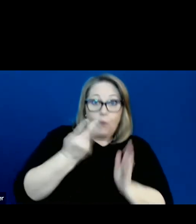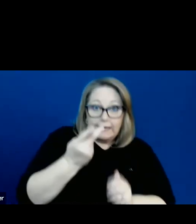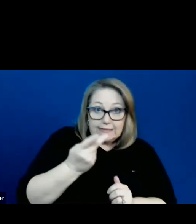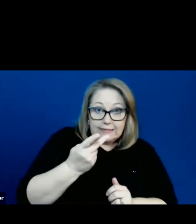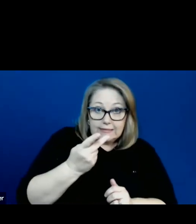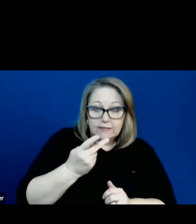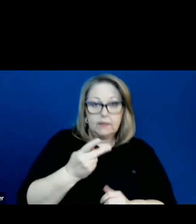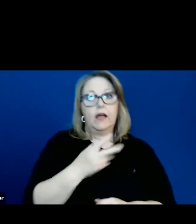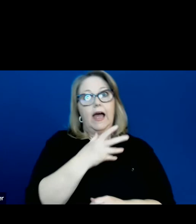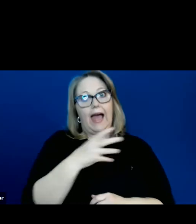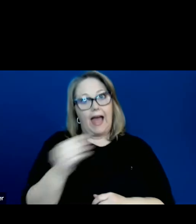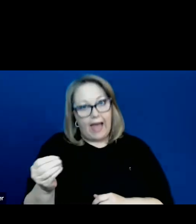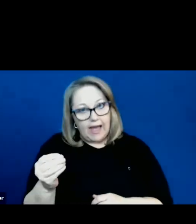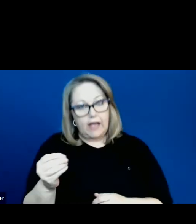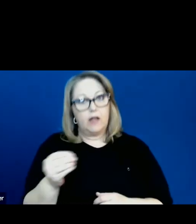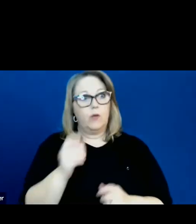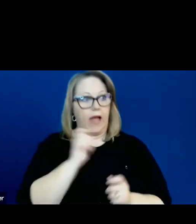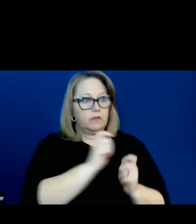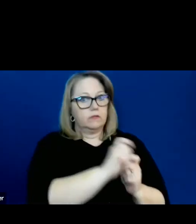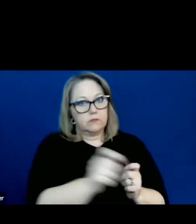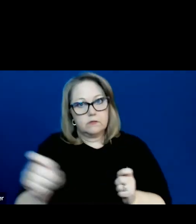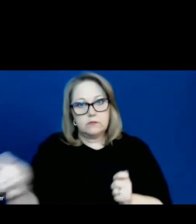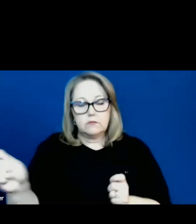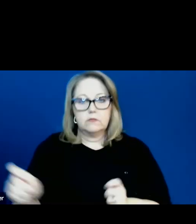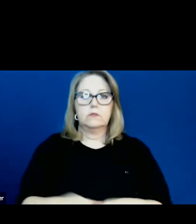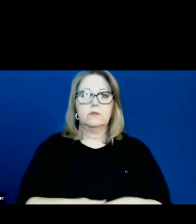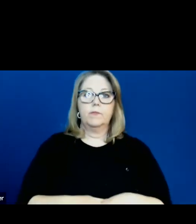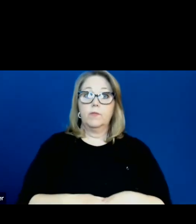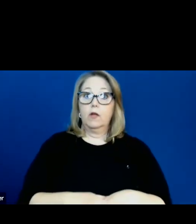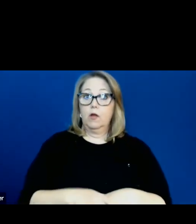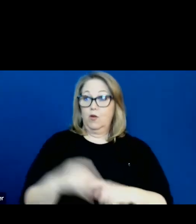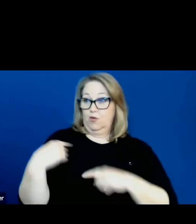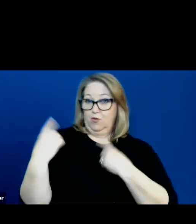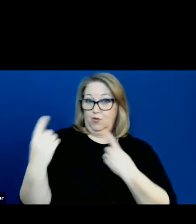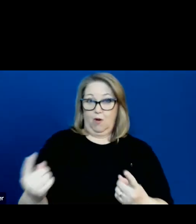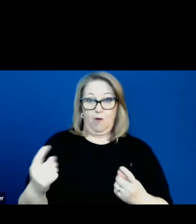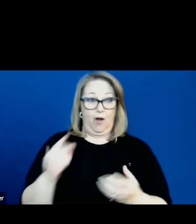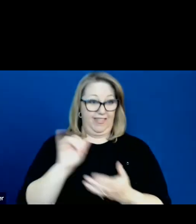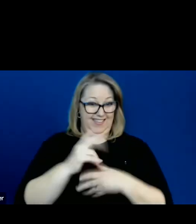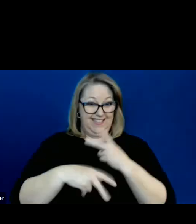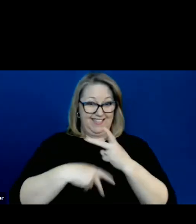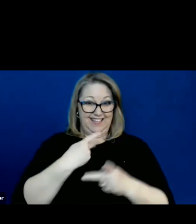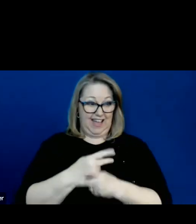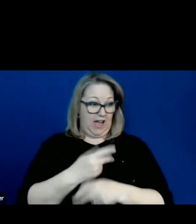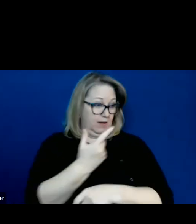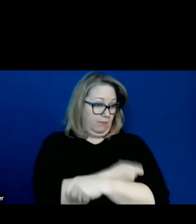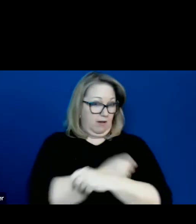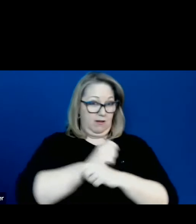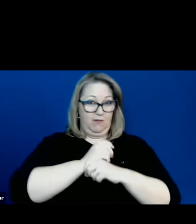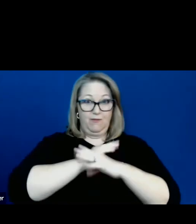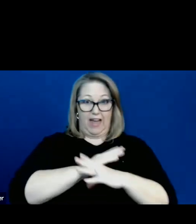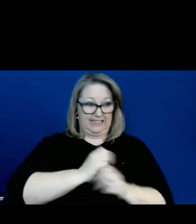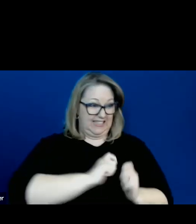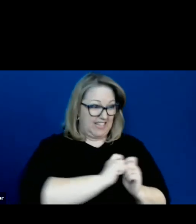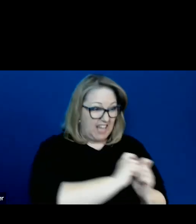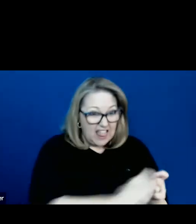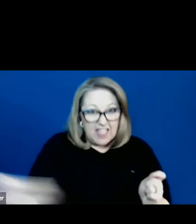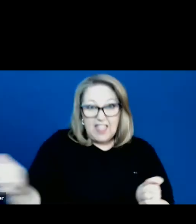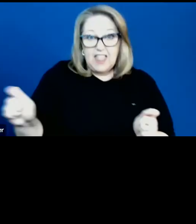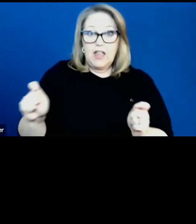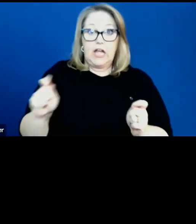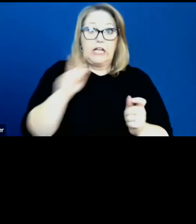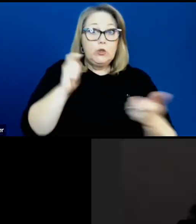developed right now. Mass distribution on a scale never before done in our country. All while managing a surge in this